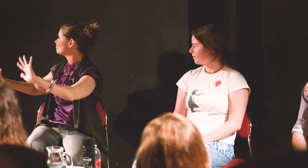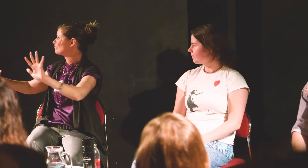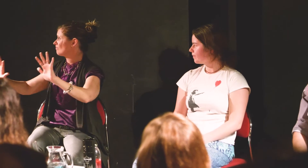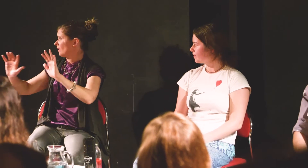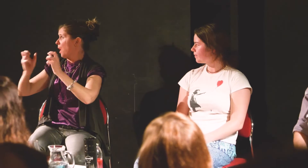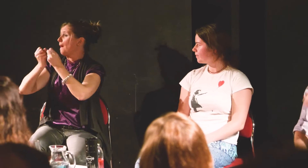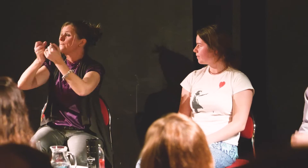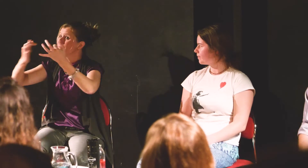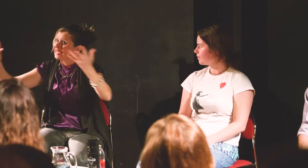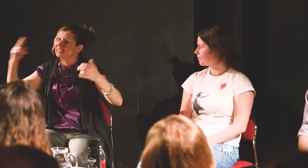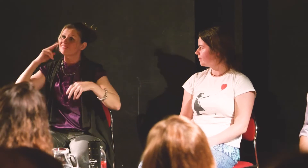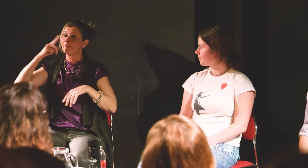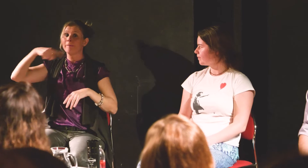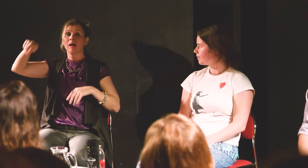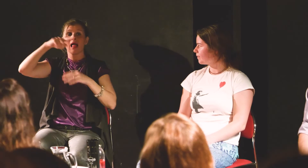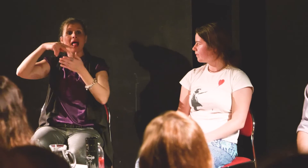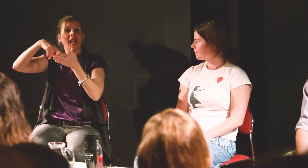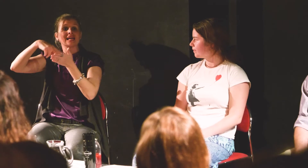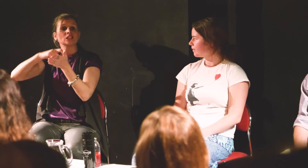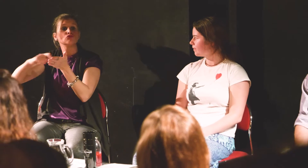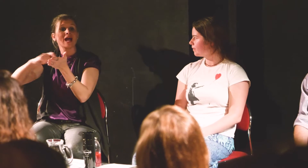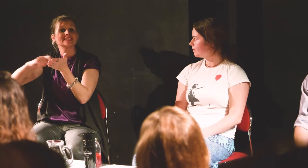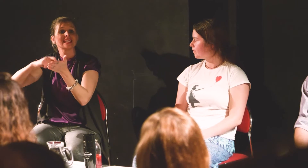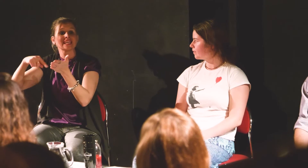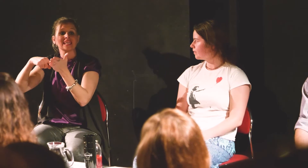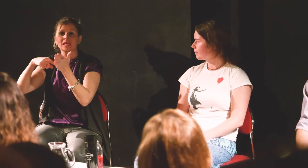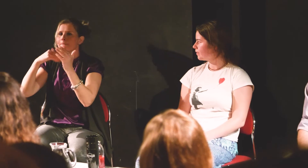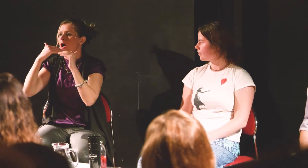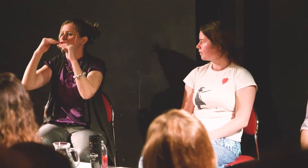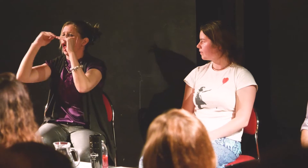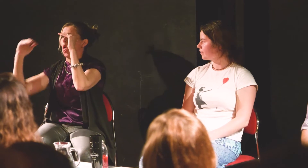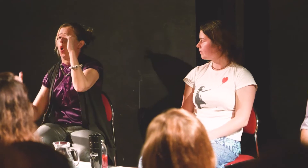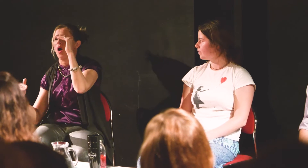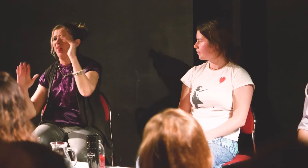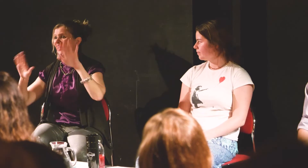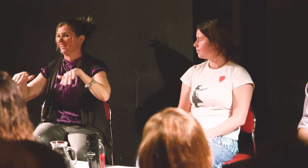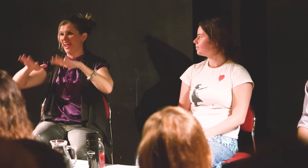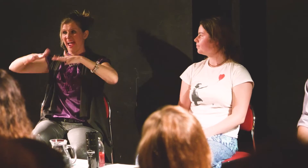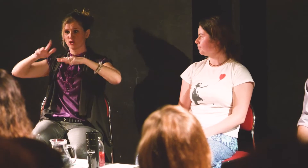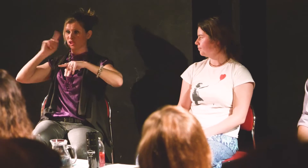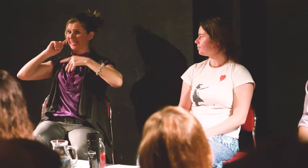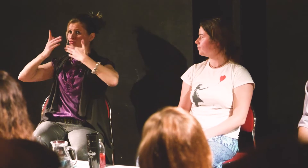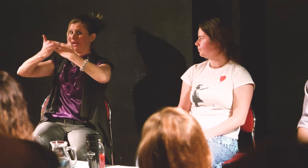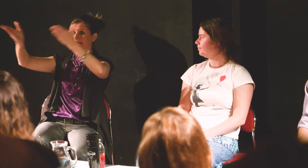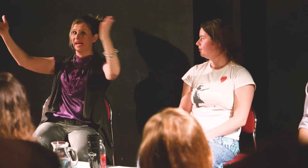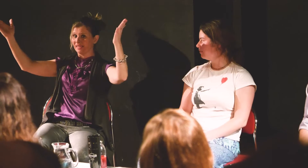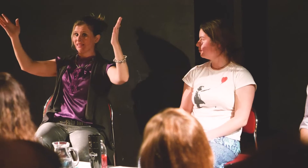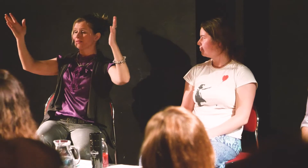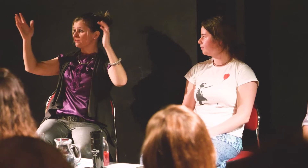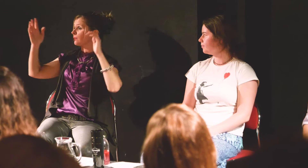This experience isn't common across the board. The literacy age for deaf people is much lower